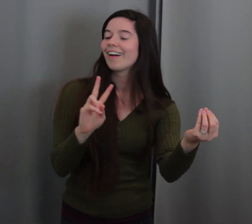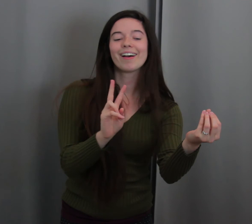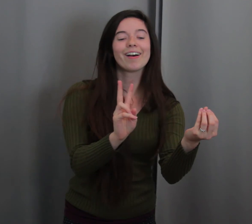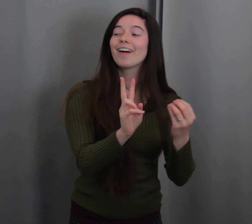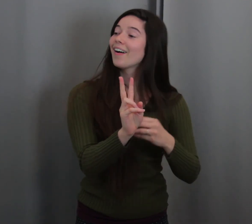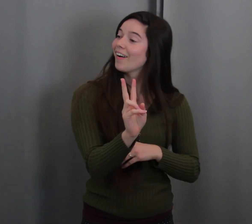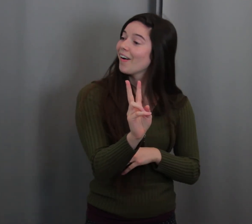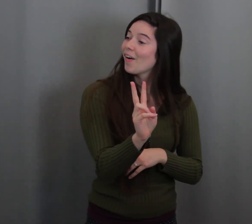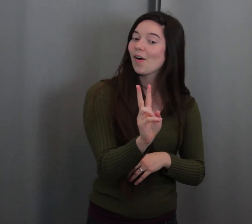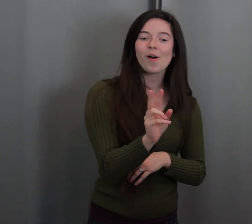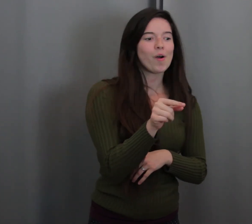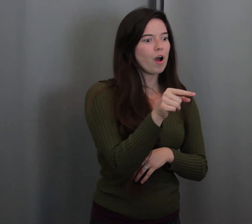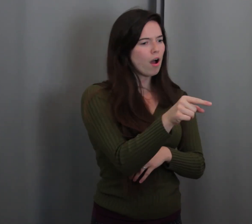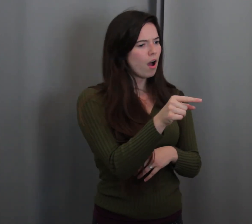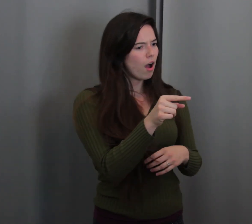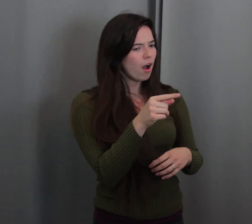a golden chrysanthemum